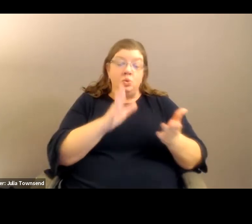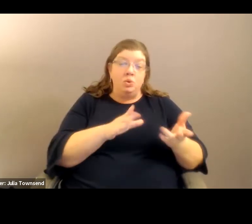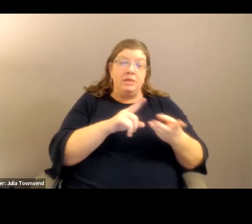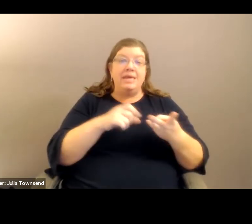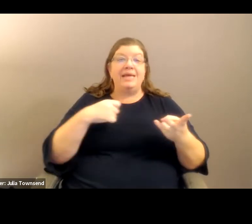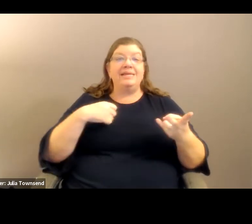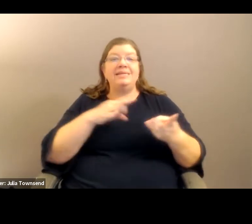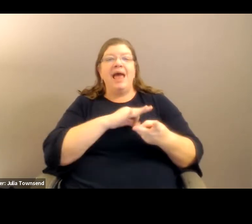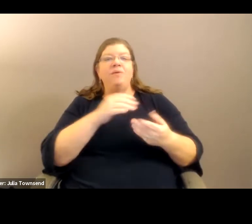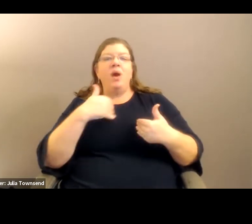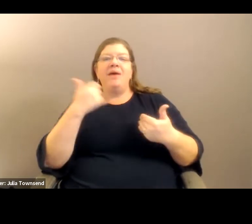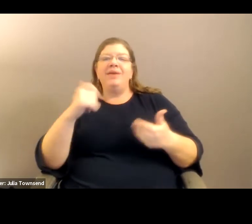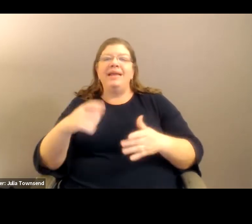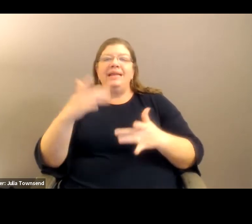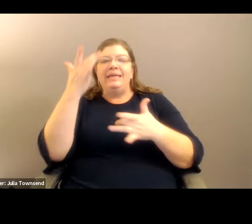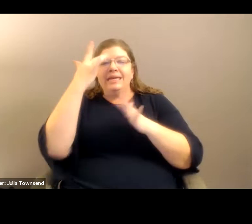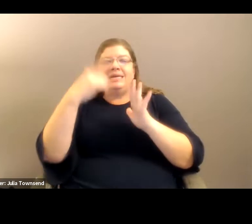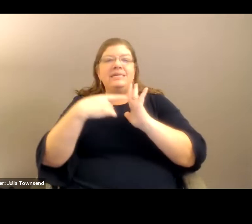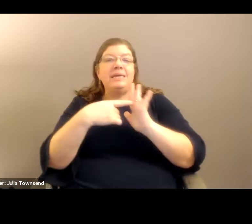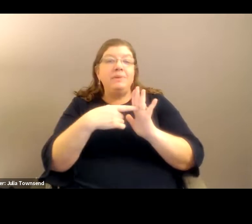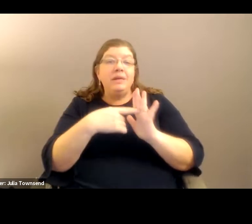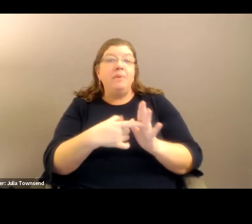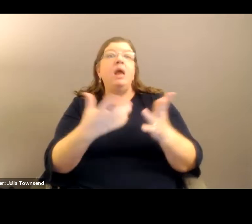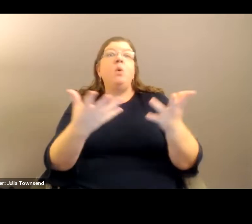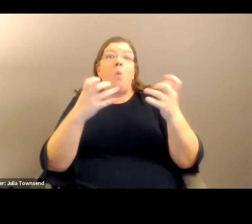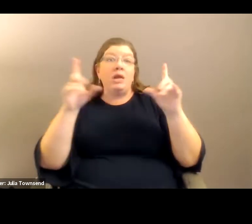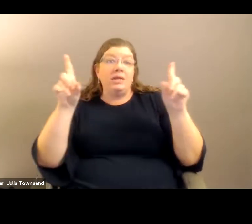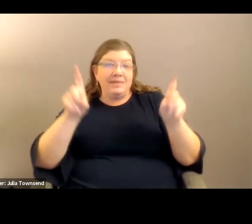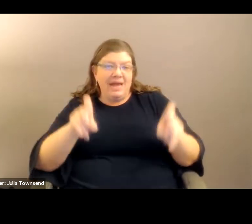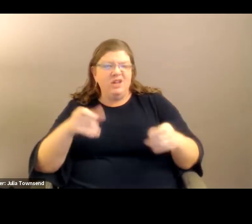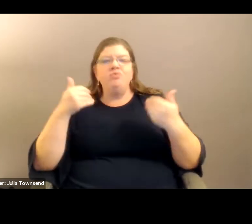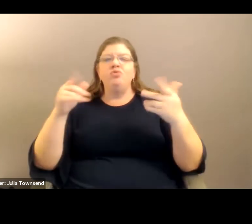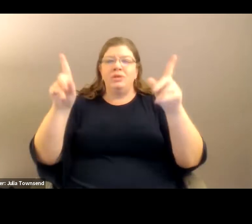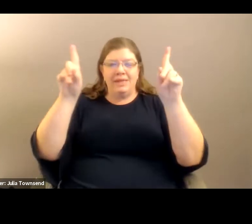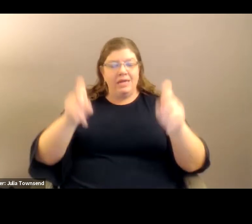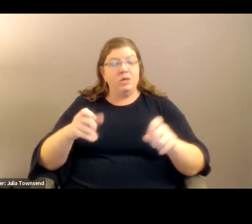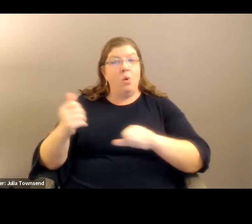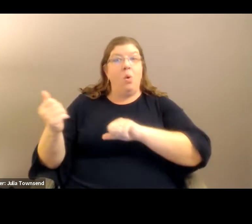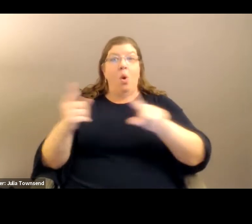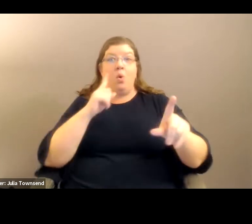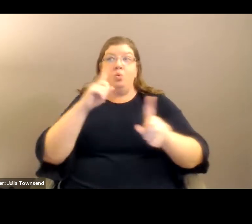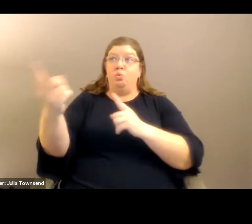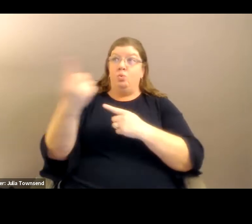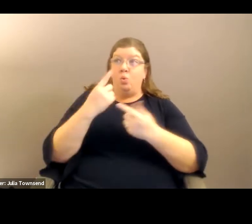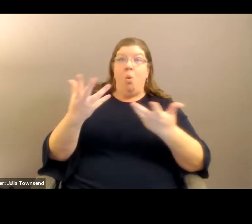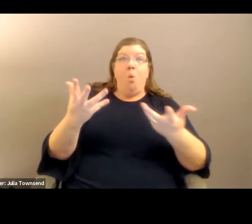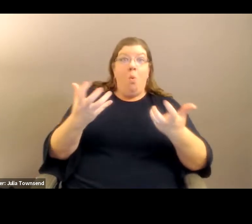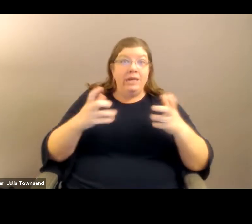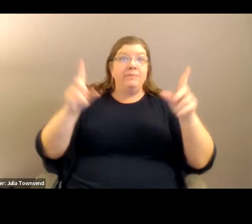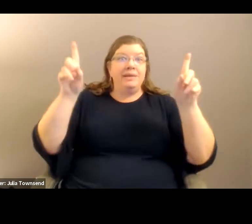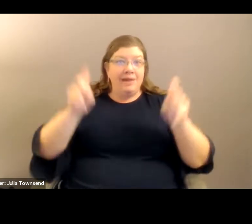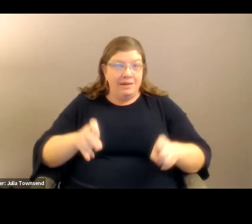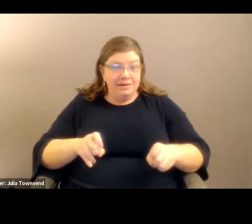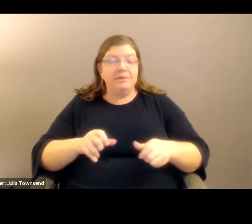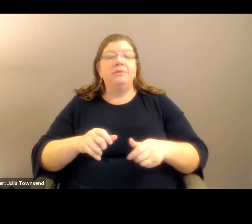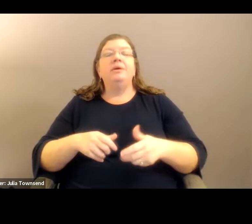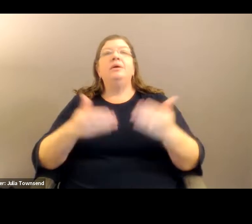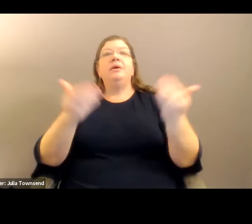who are symptomatic and who want to be tested. We're testing all who come to us, as well as athletics